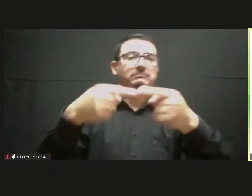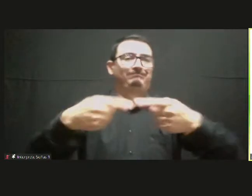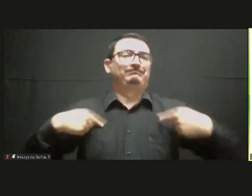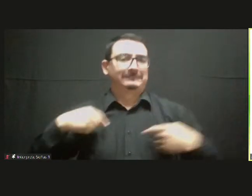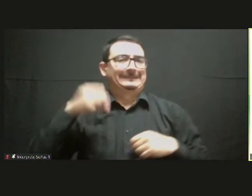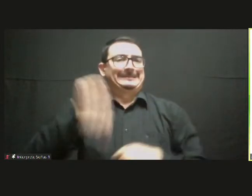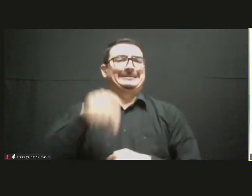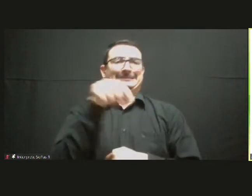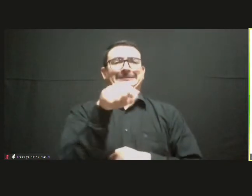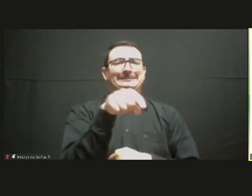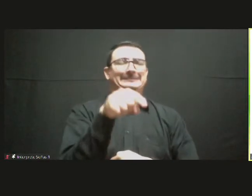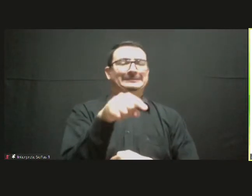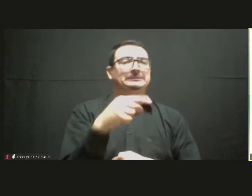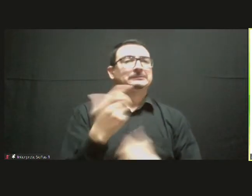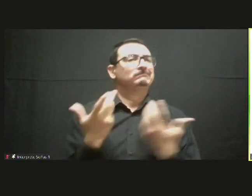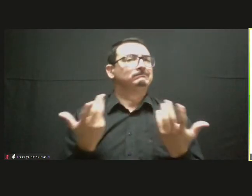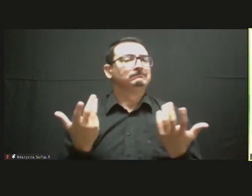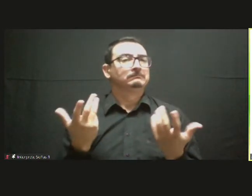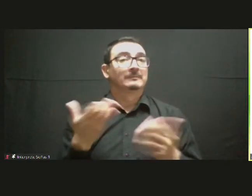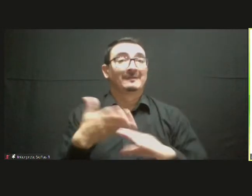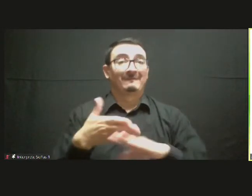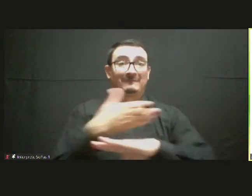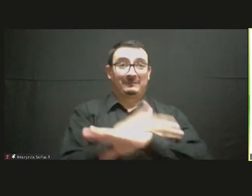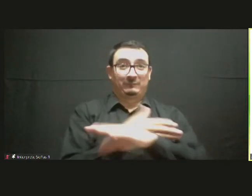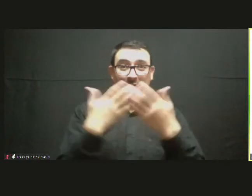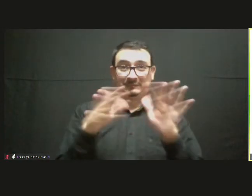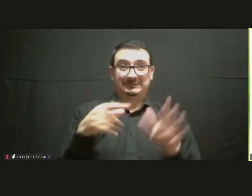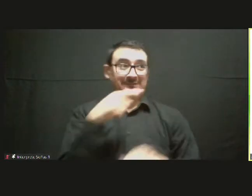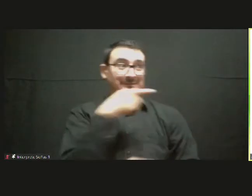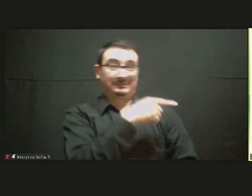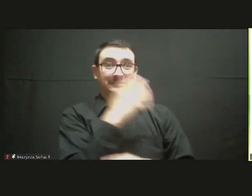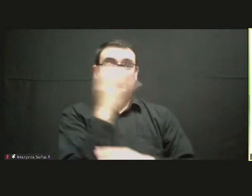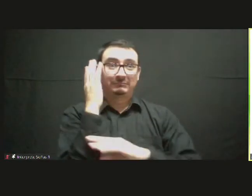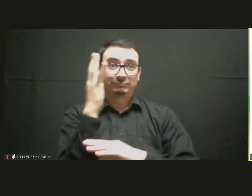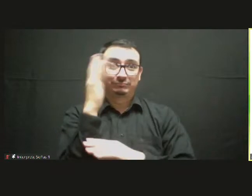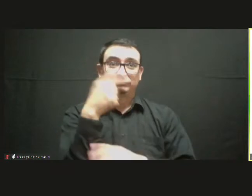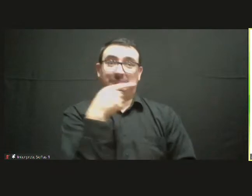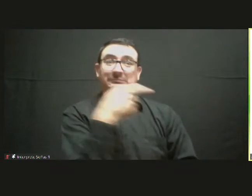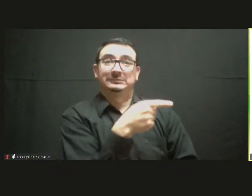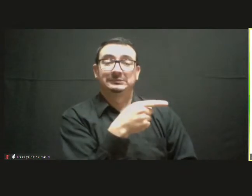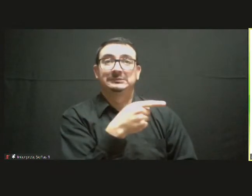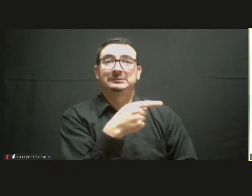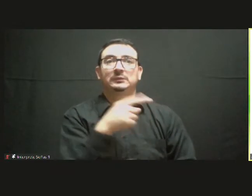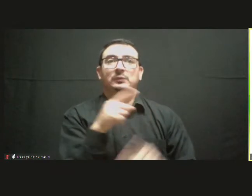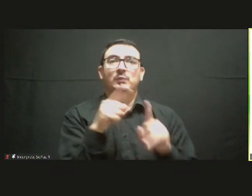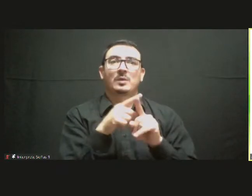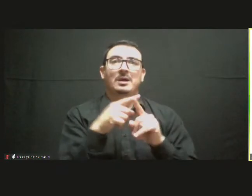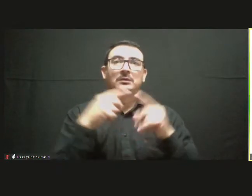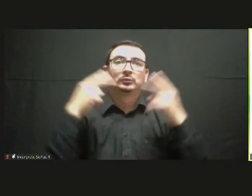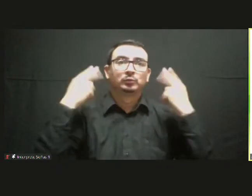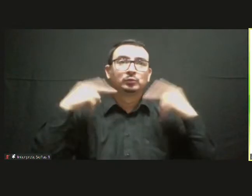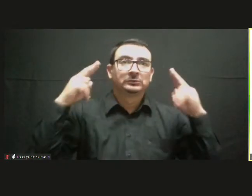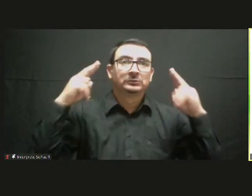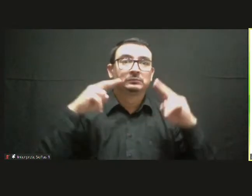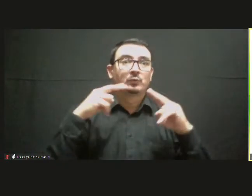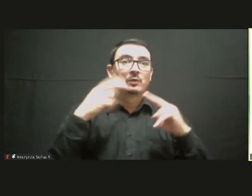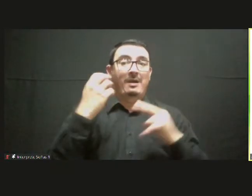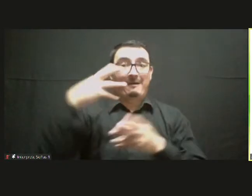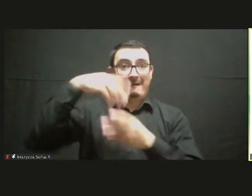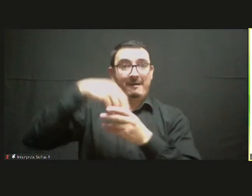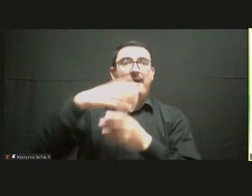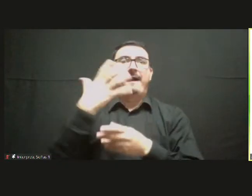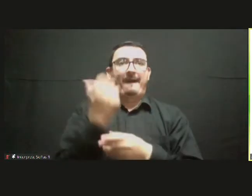tourism provides real jobs, thus income to the local economy. In addition to that, tourism